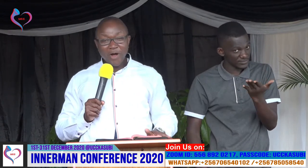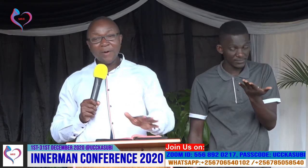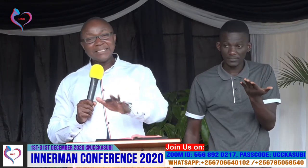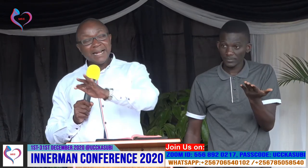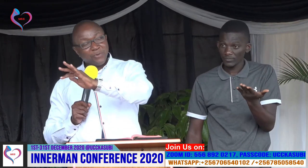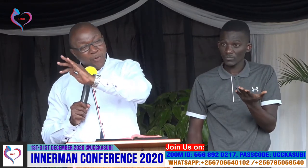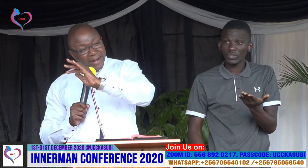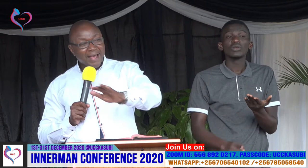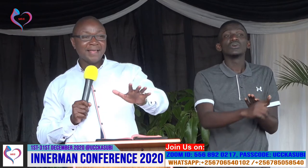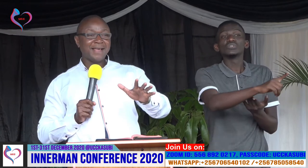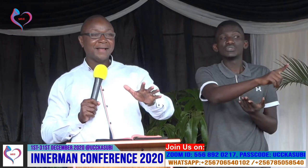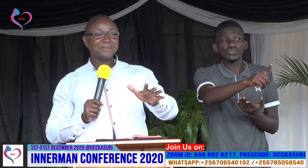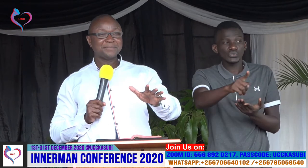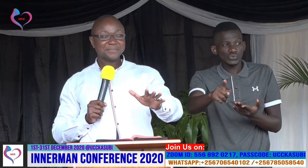means